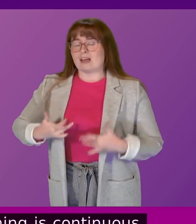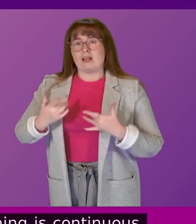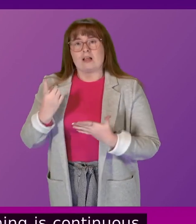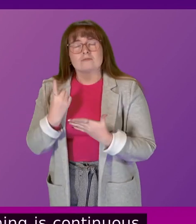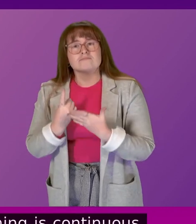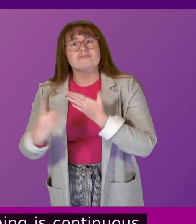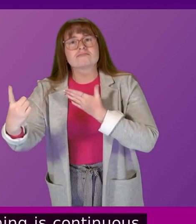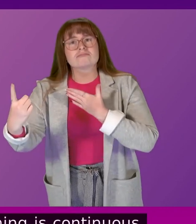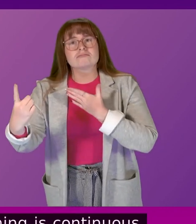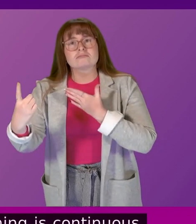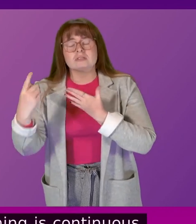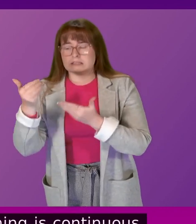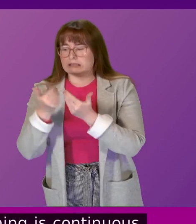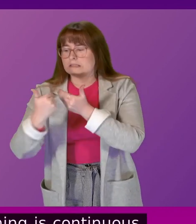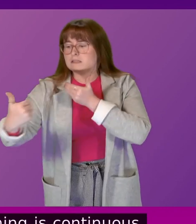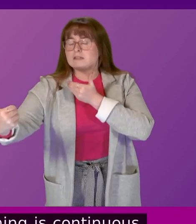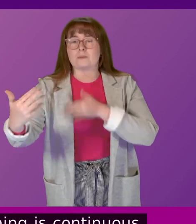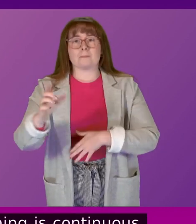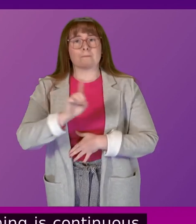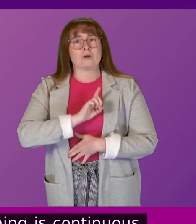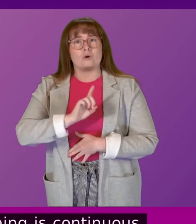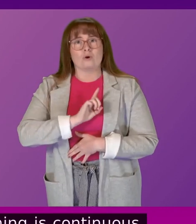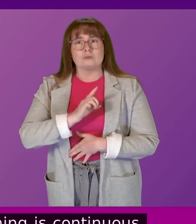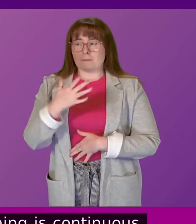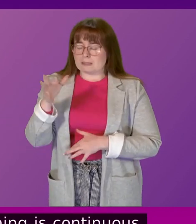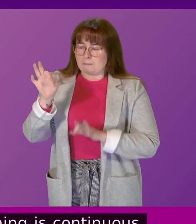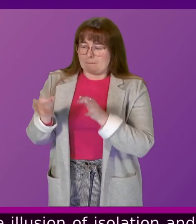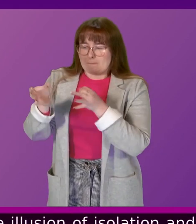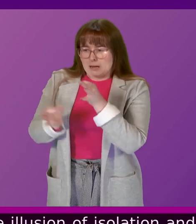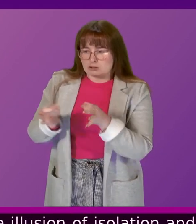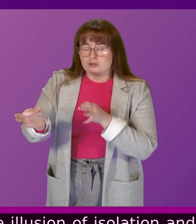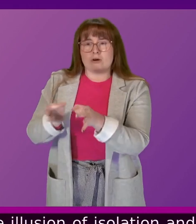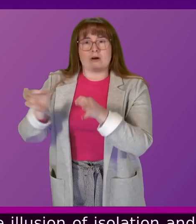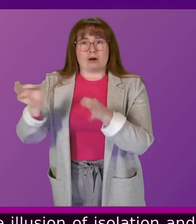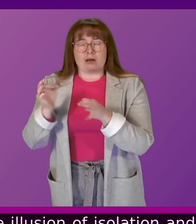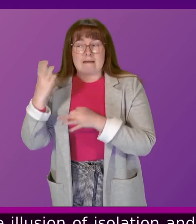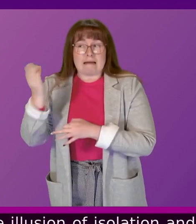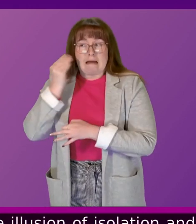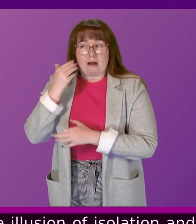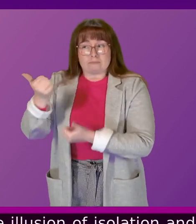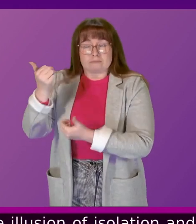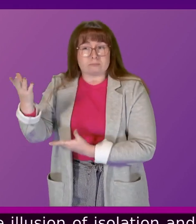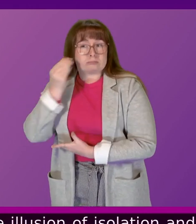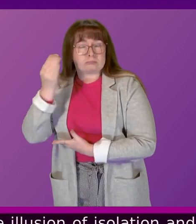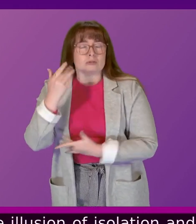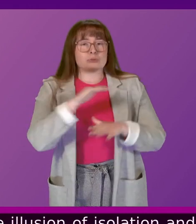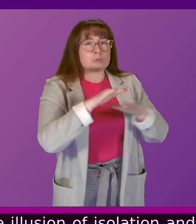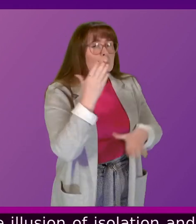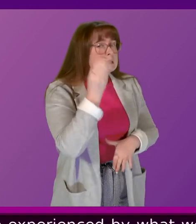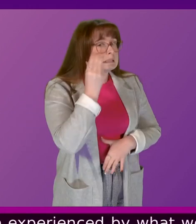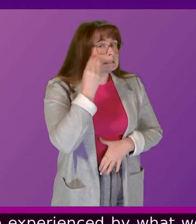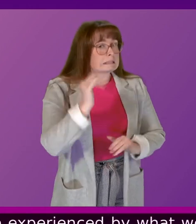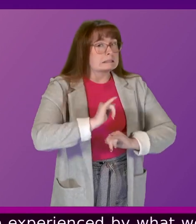of isolation and silence because we measure the experience by what we hear or what we cannot hear.